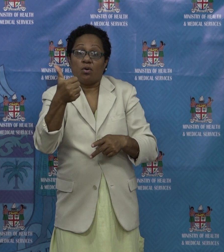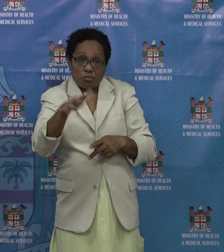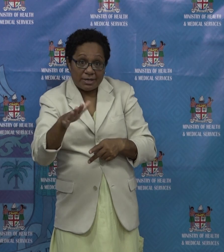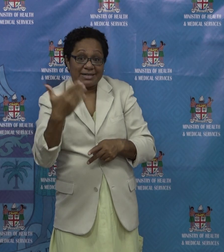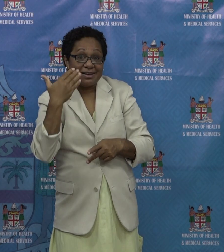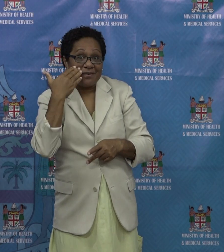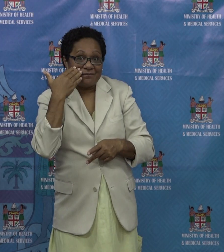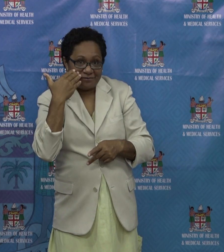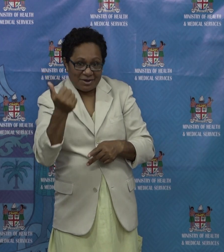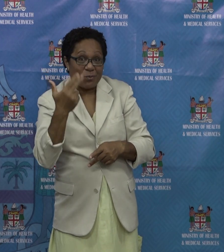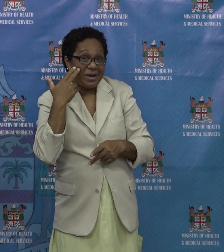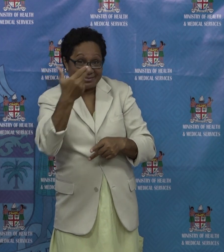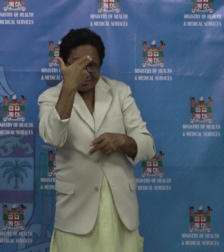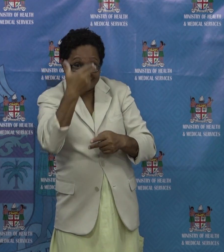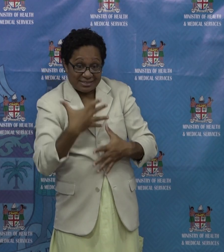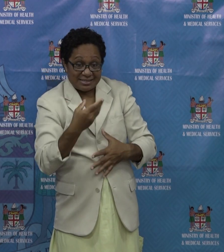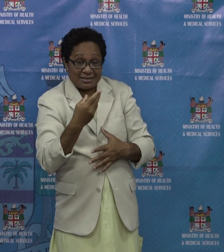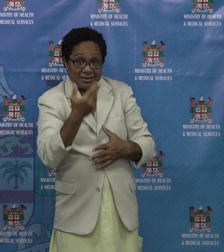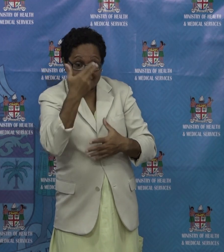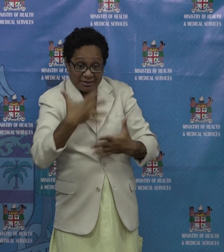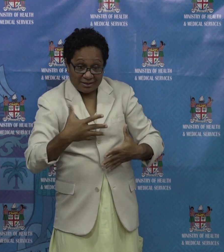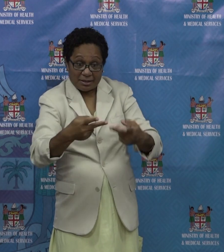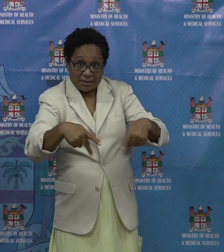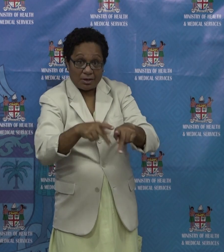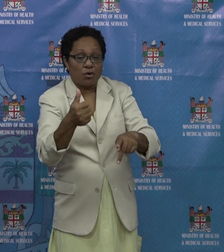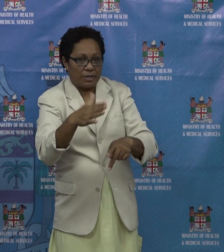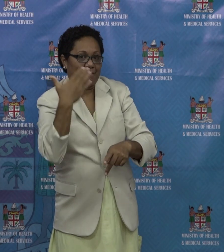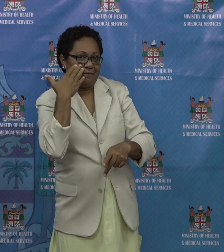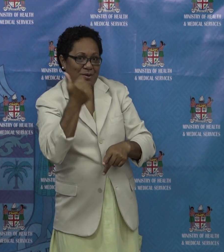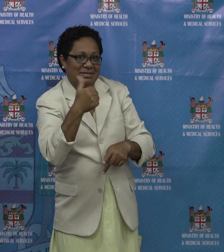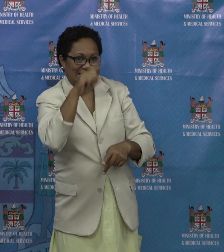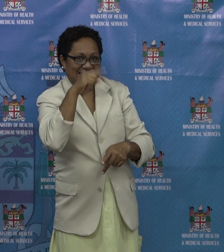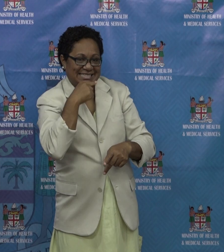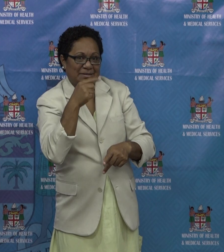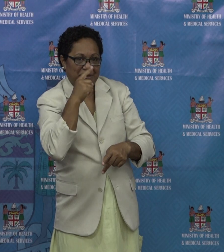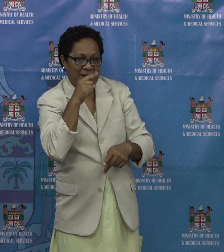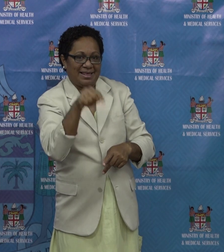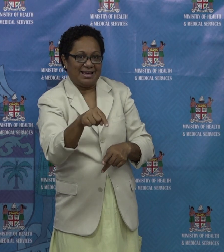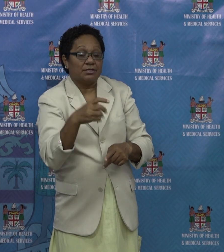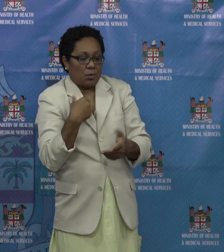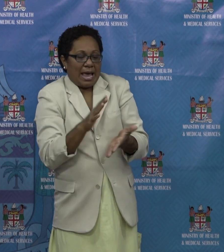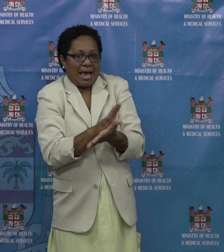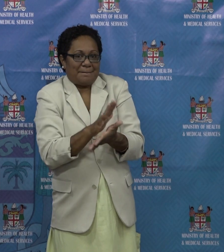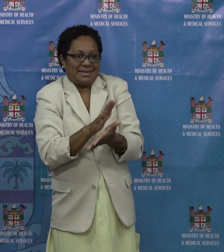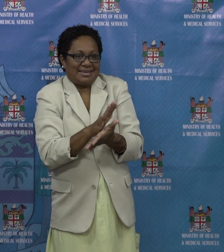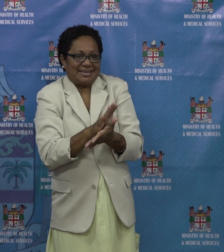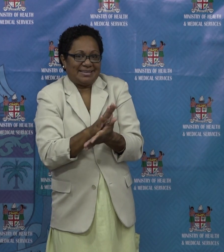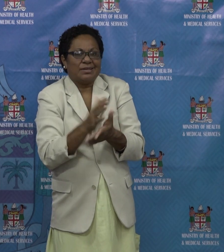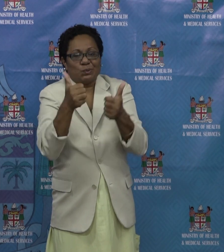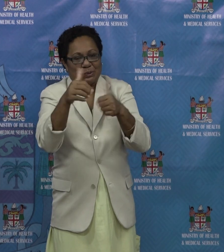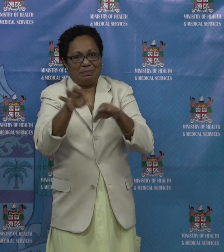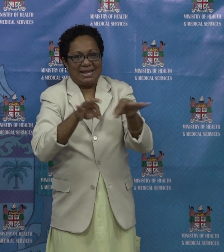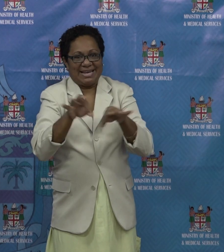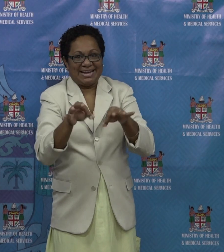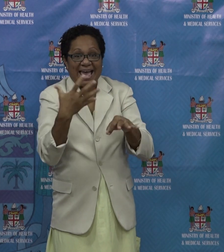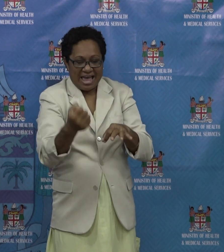cases from the screening clinic, and we are happy that it's serving the purpose. So we are encouraging members of the public to